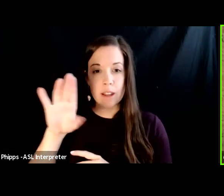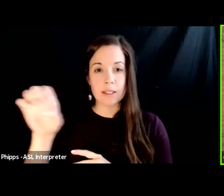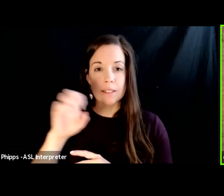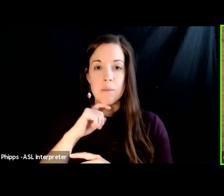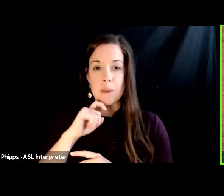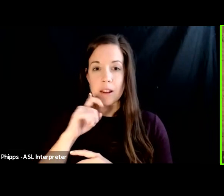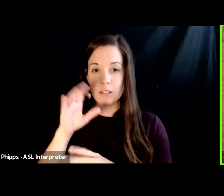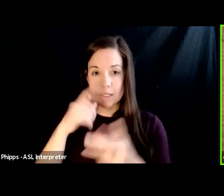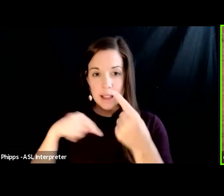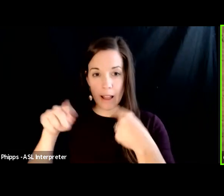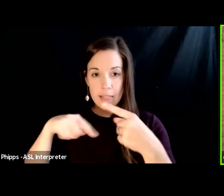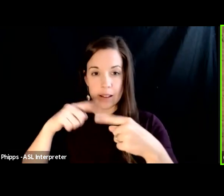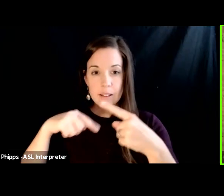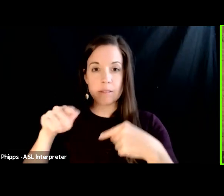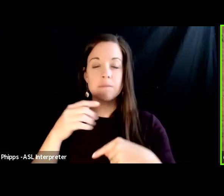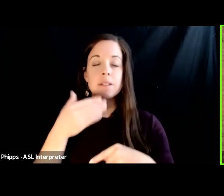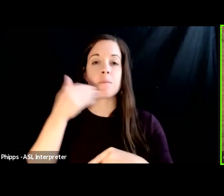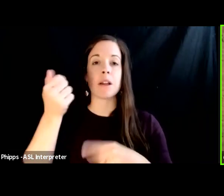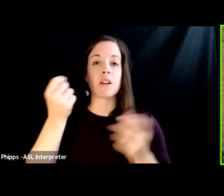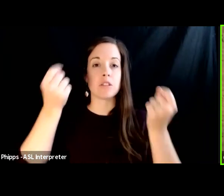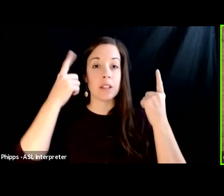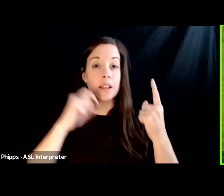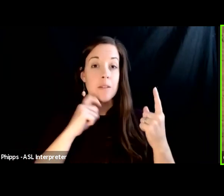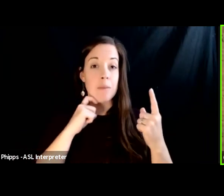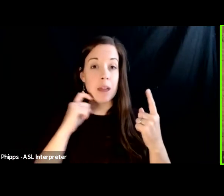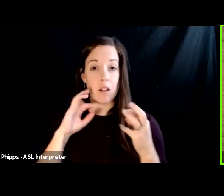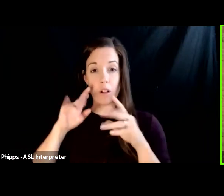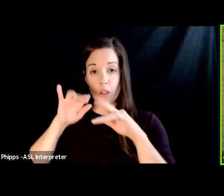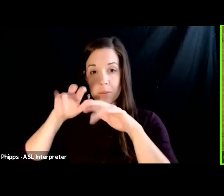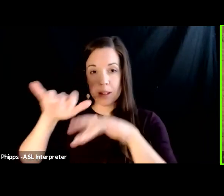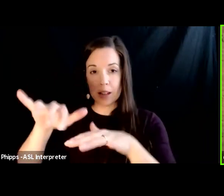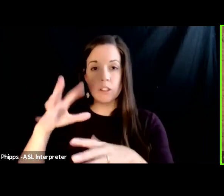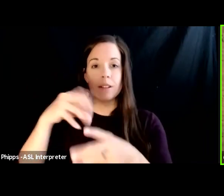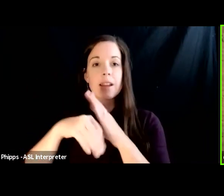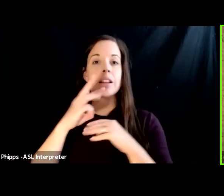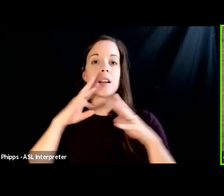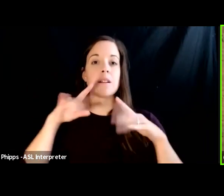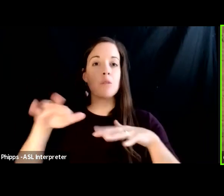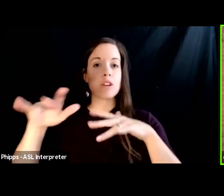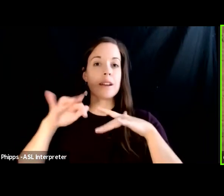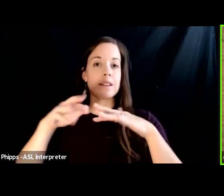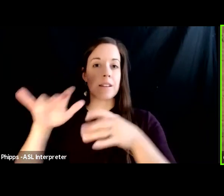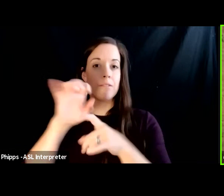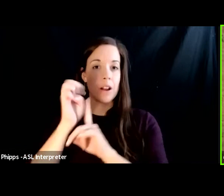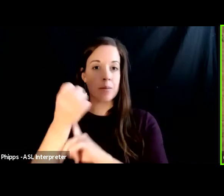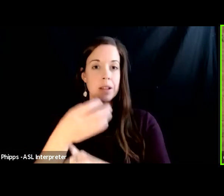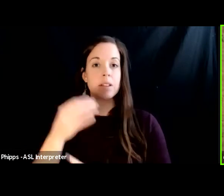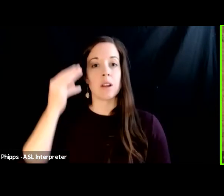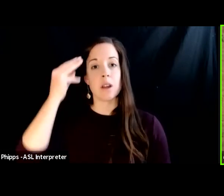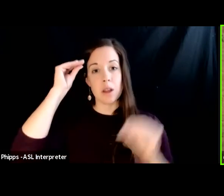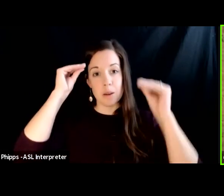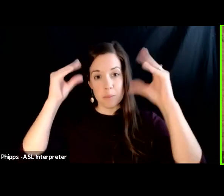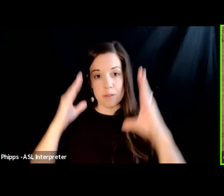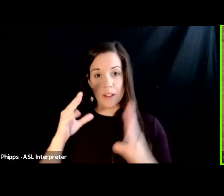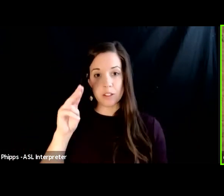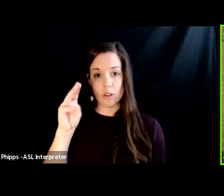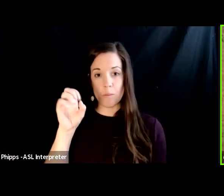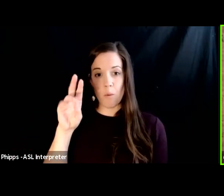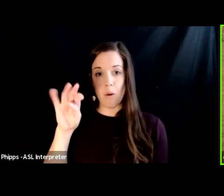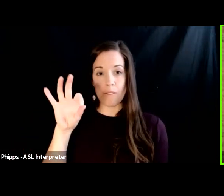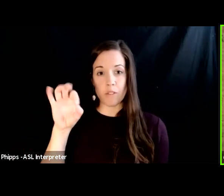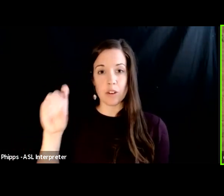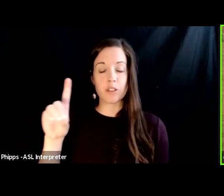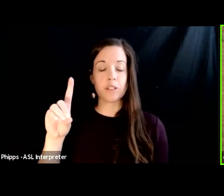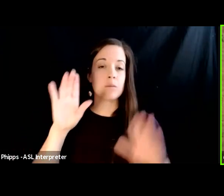better understanding of metal accumulation over time in marine environments. Professor Morford is a wonderful teacher, scholar,